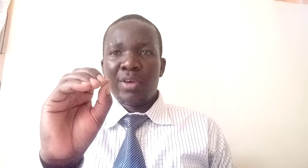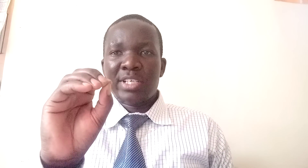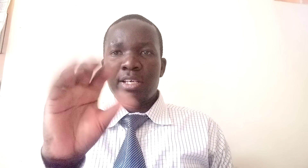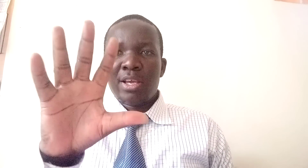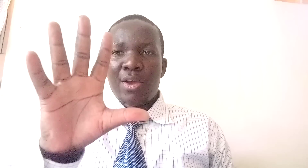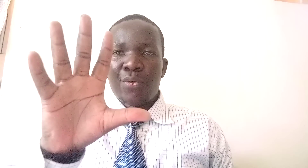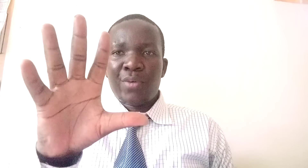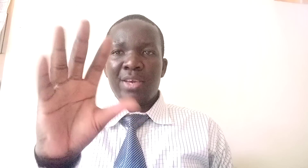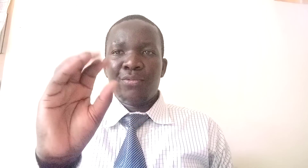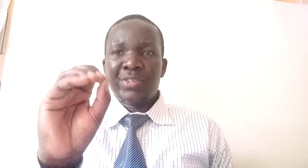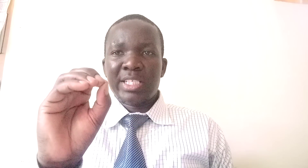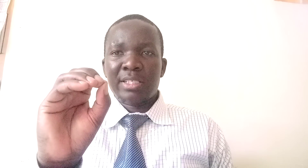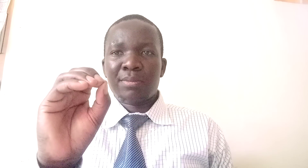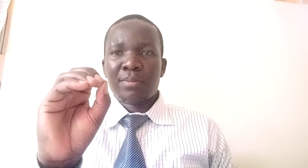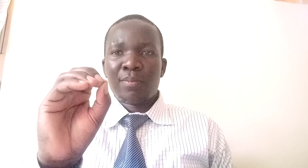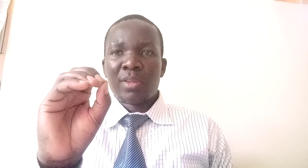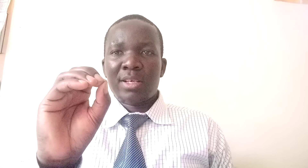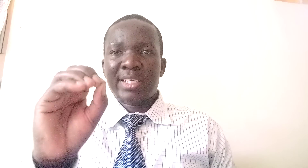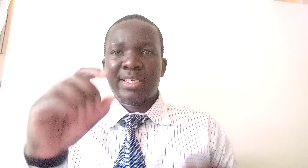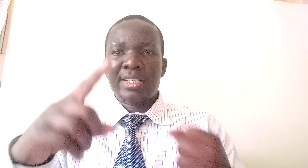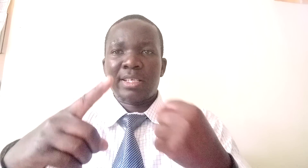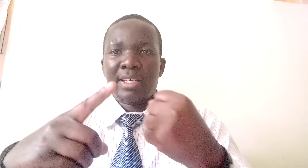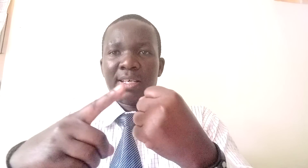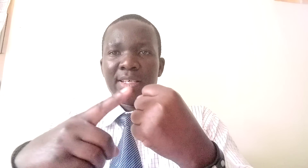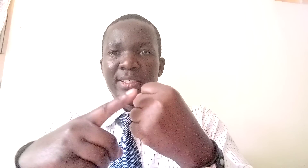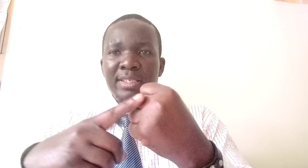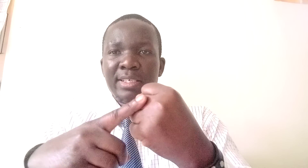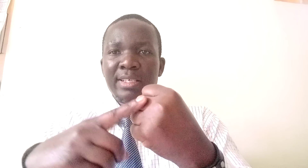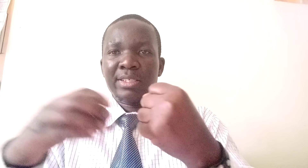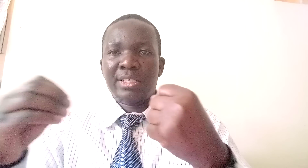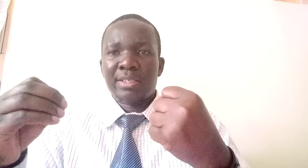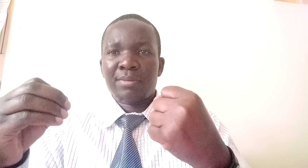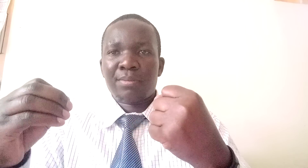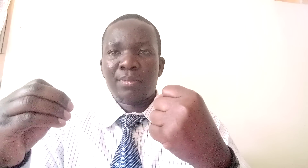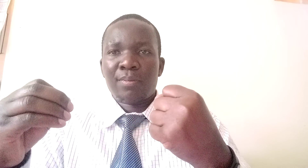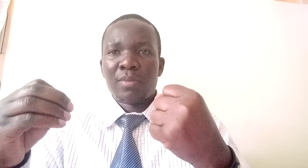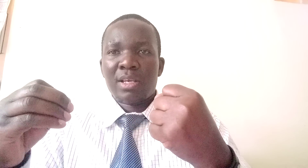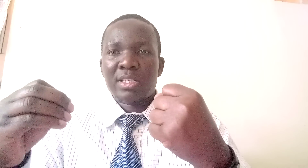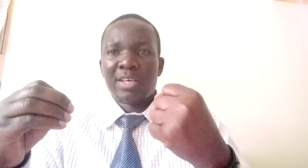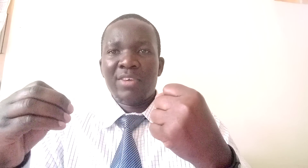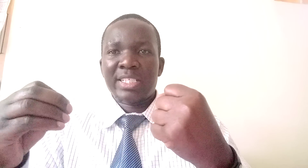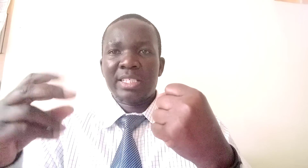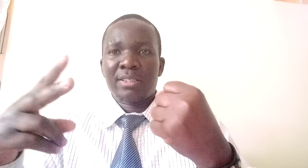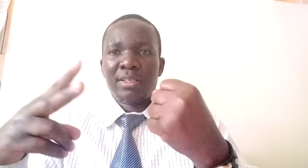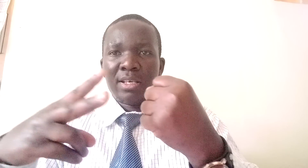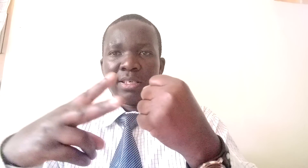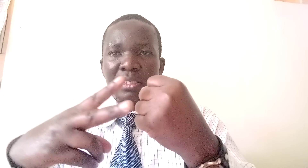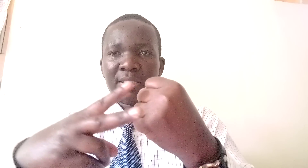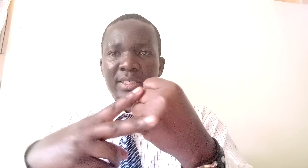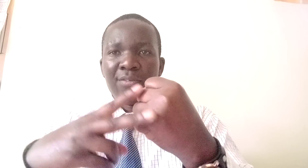50. 50. 60. 60. 70.